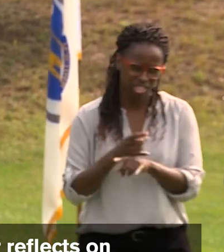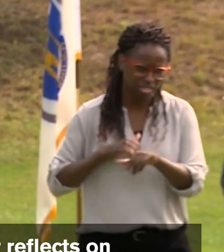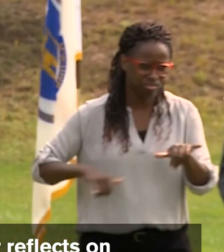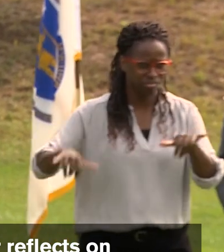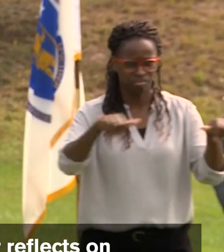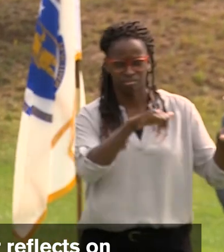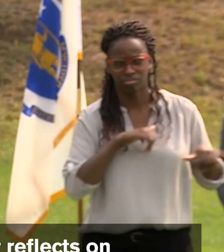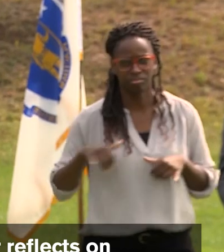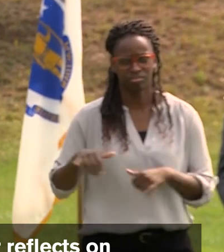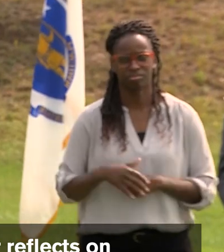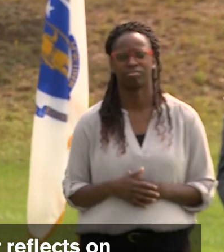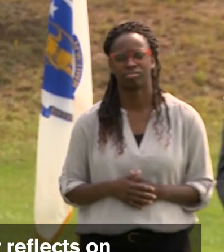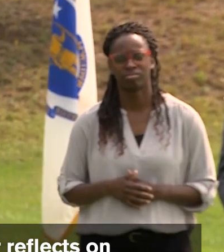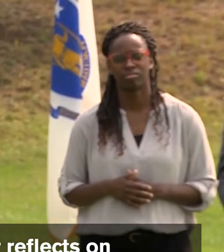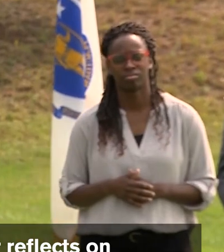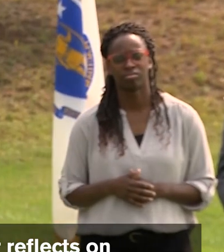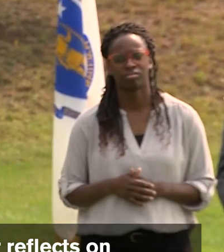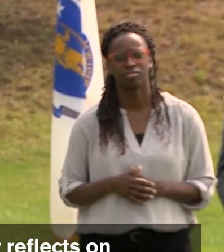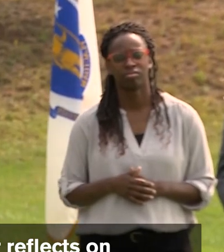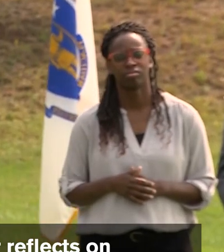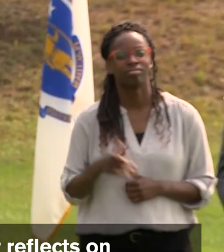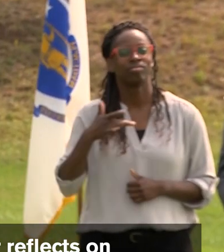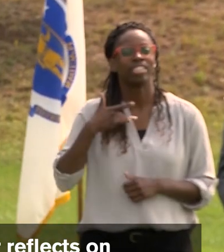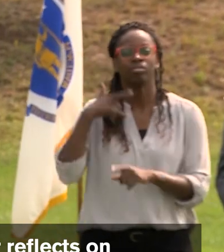that's a really bright light that just went out.